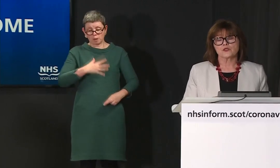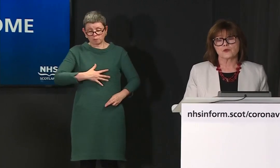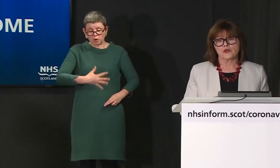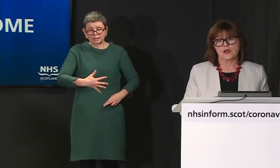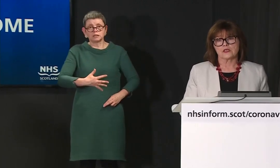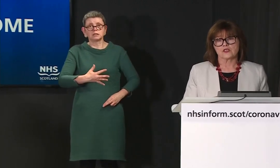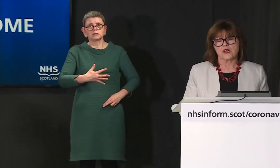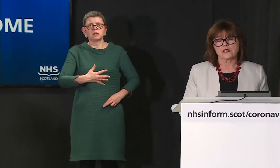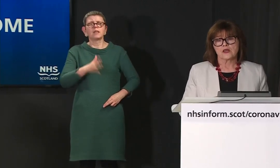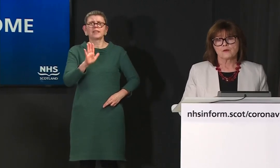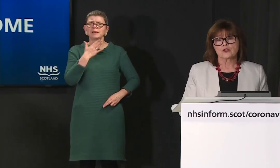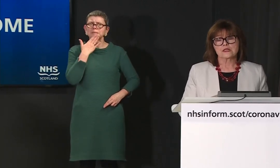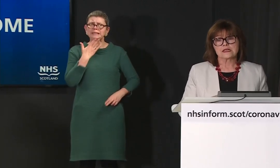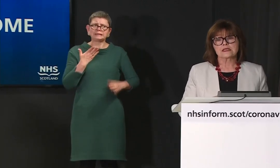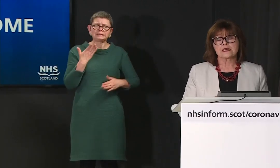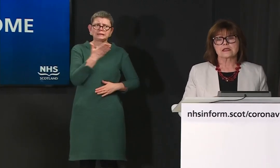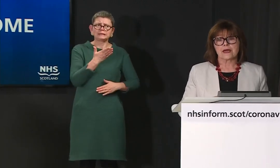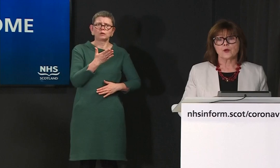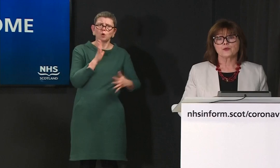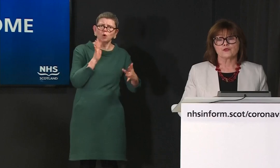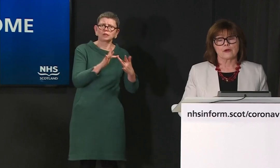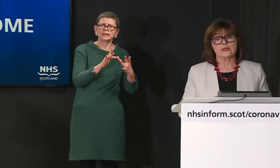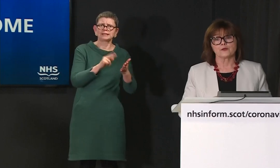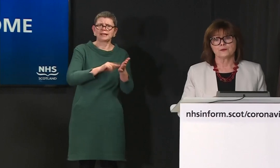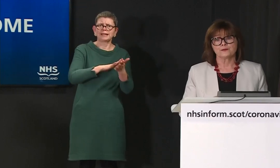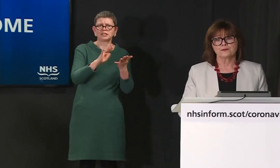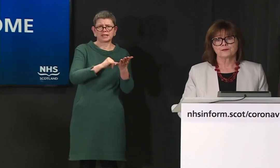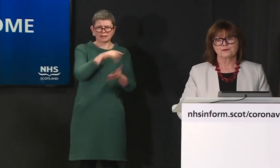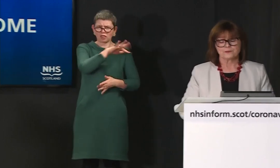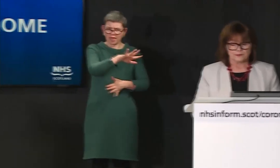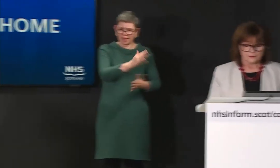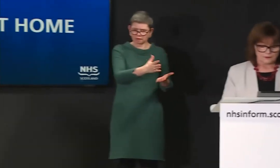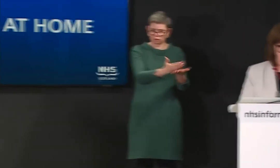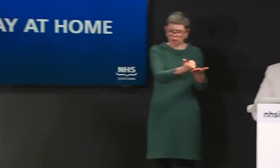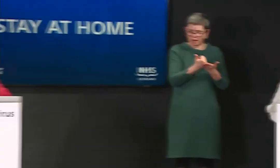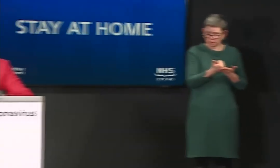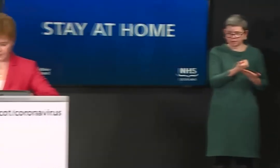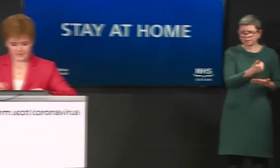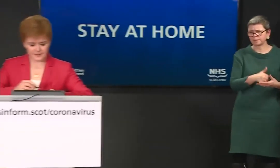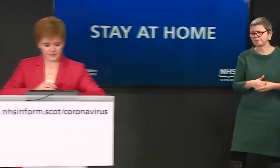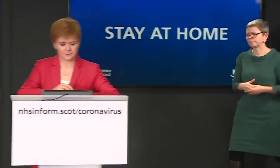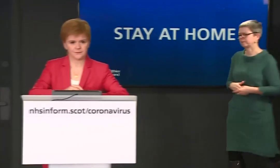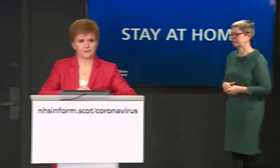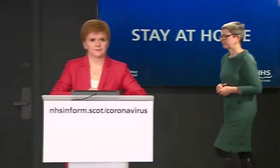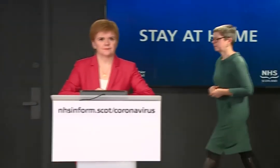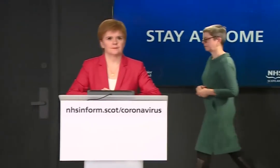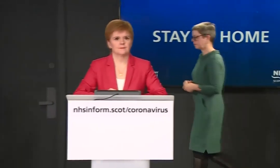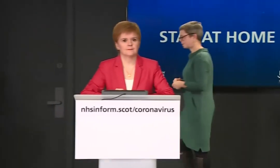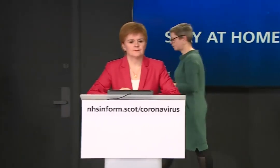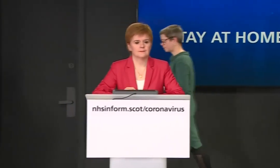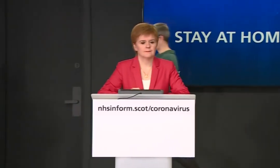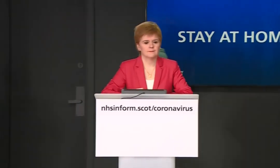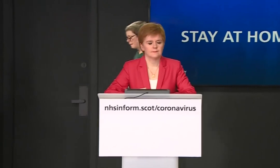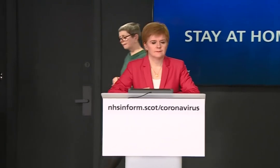in touch with your NHS, because it is there to help you right now. Thank you. Mark McLaughlin. McLaughlin from The Times.